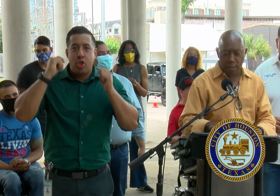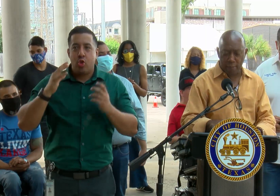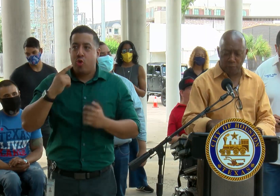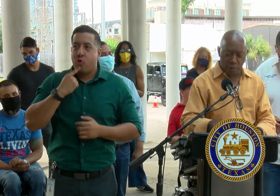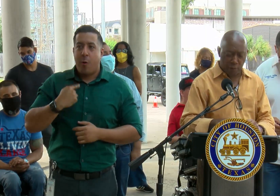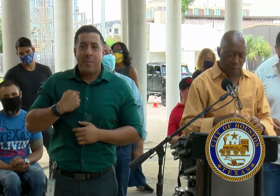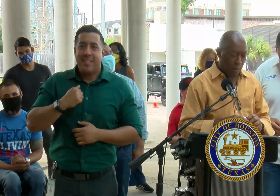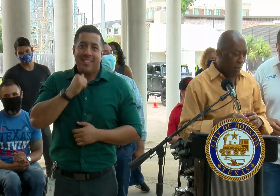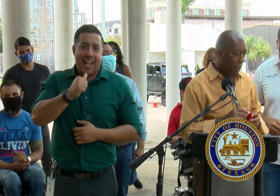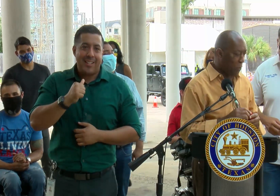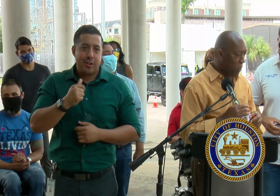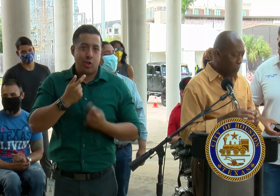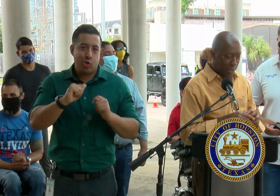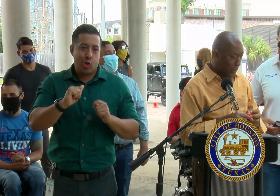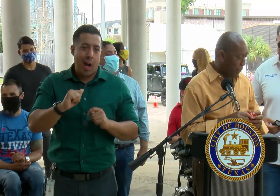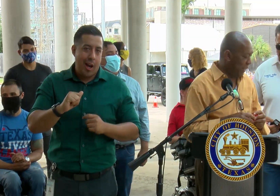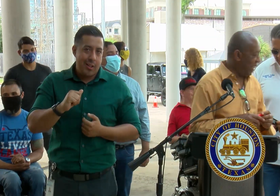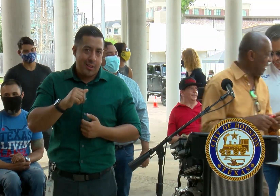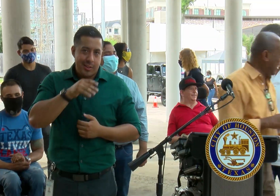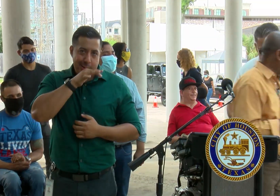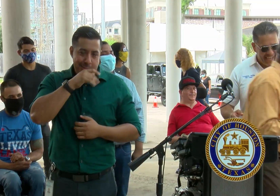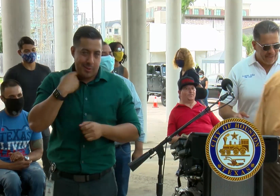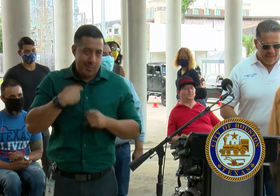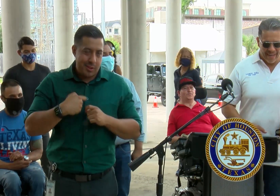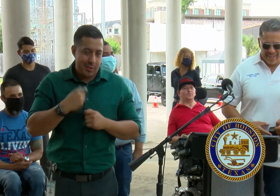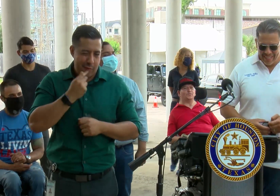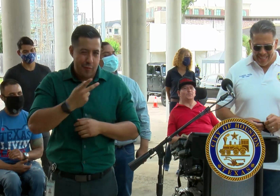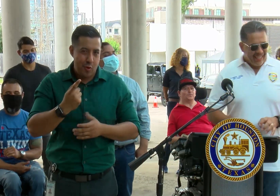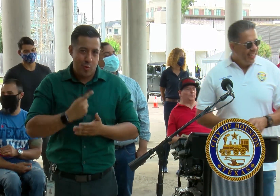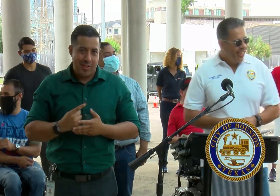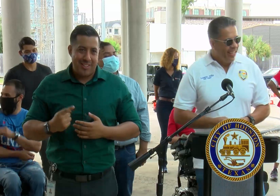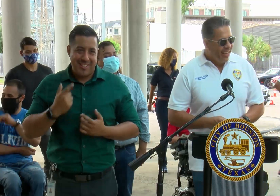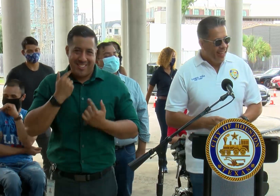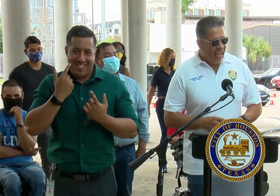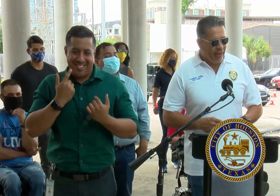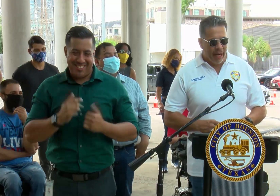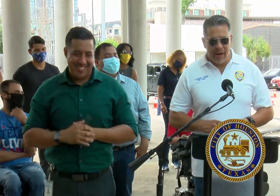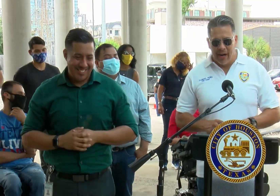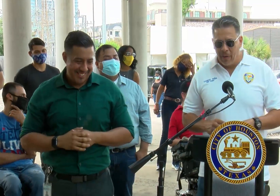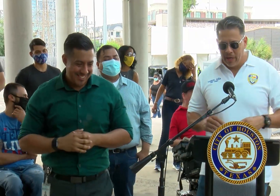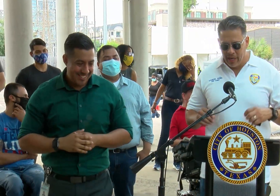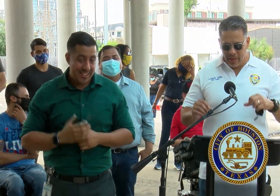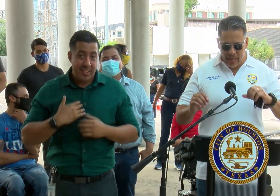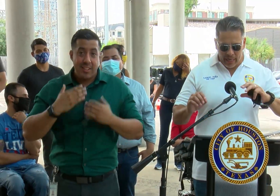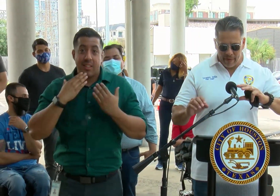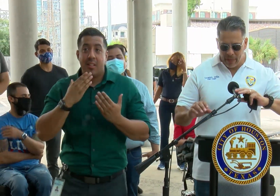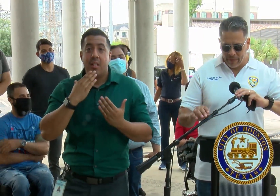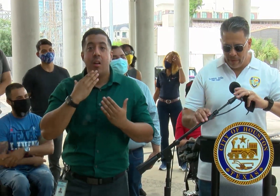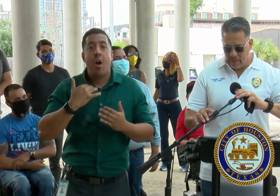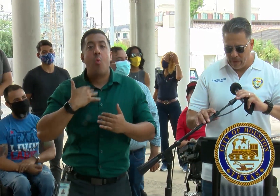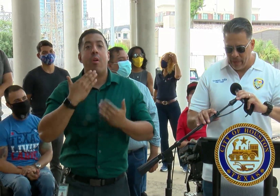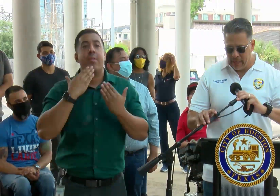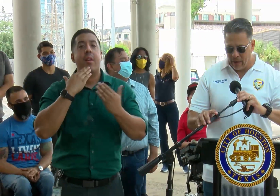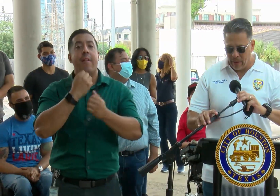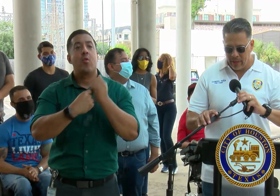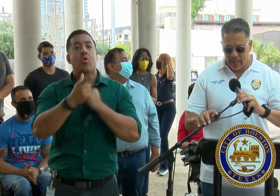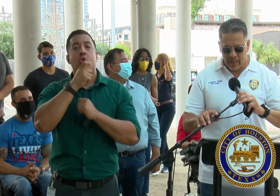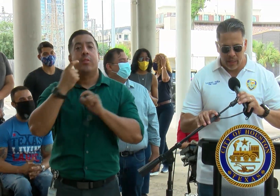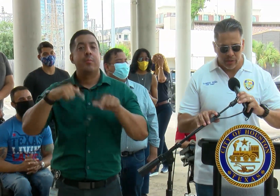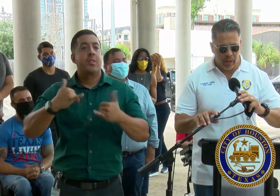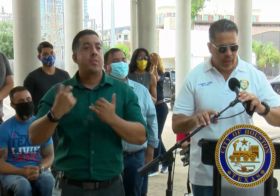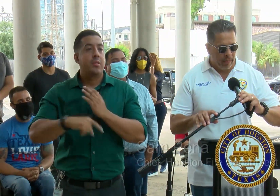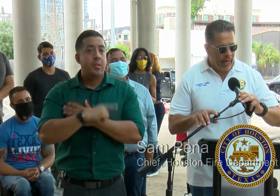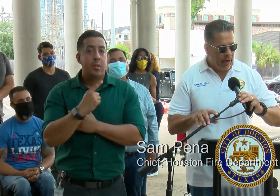not to try it for a few more weeks. Thank you, Mayor. Thank you, Mayor. I want to thank everybody for being here. I want to